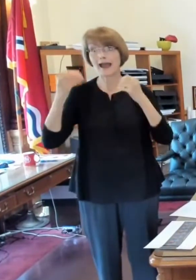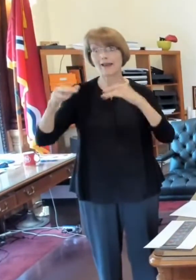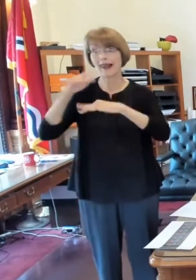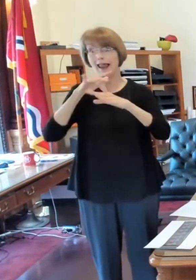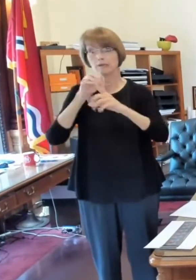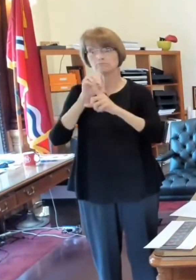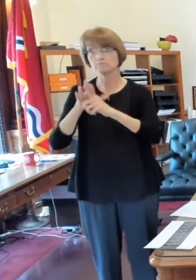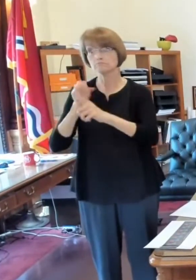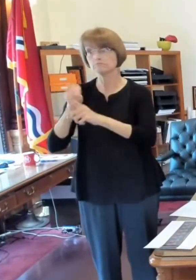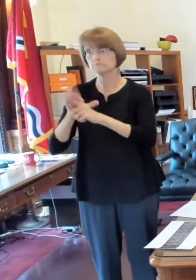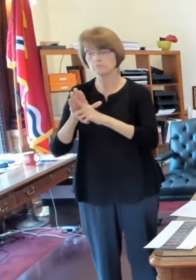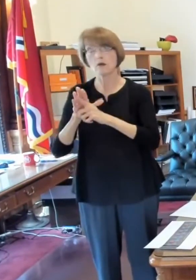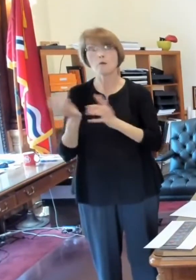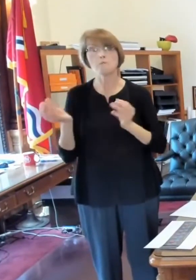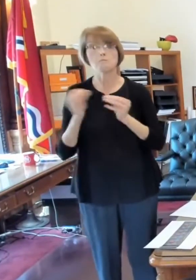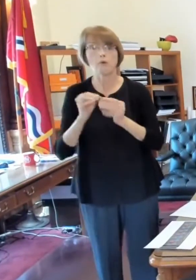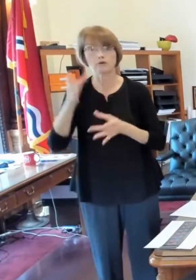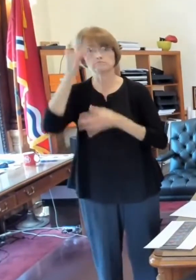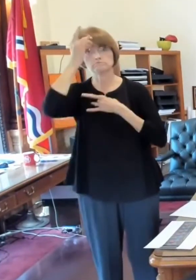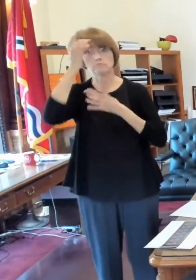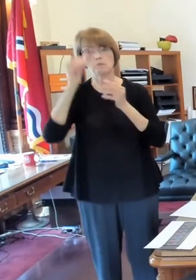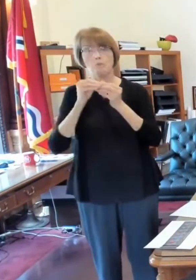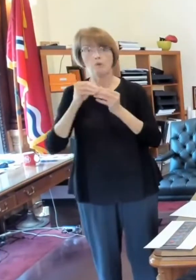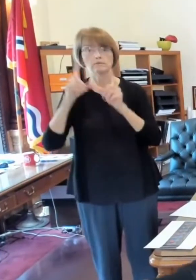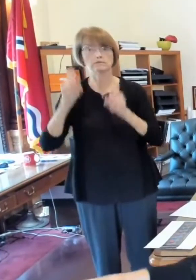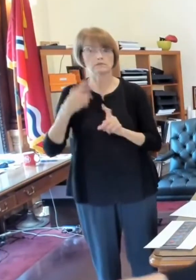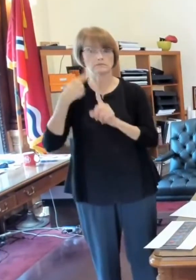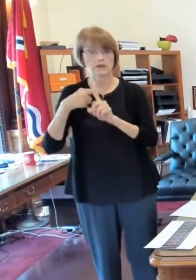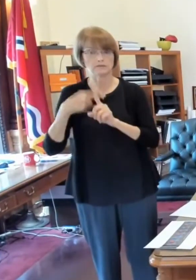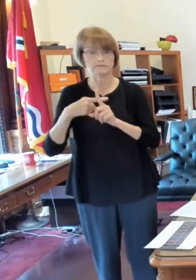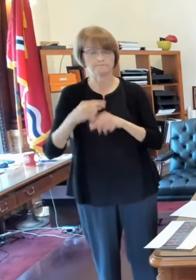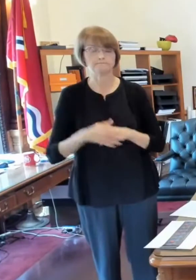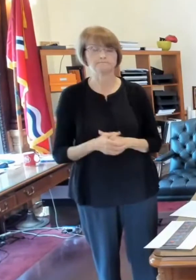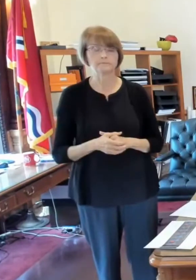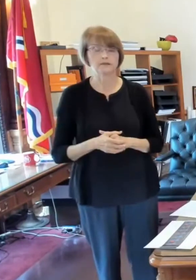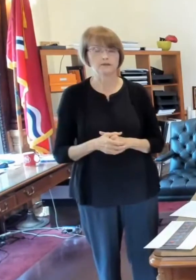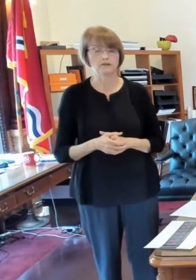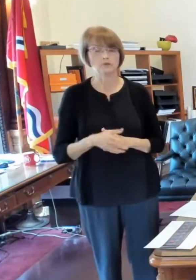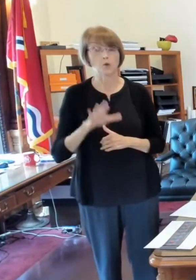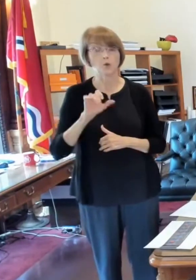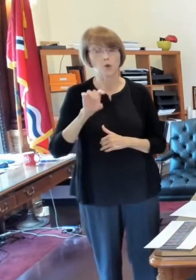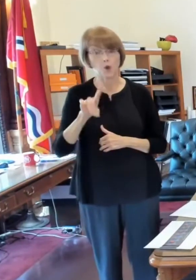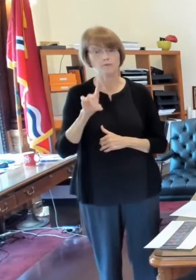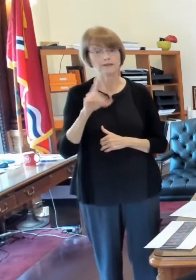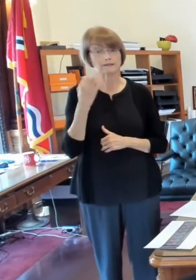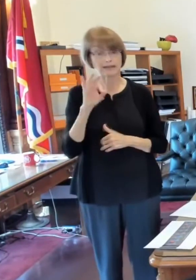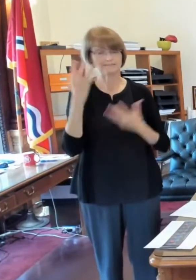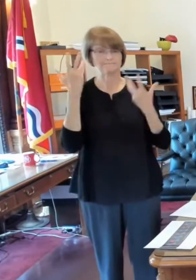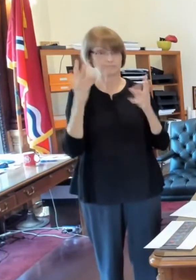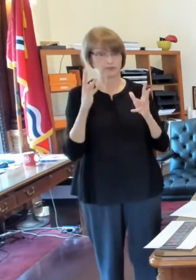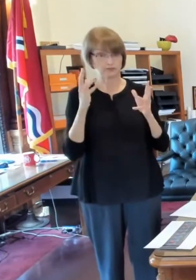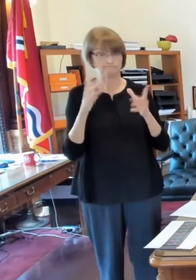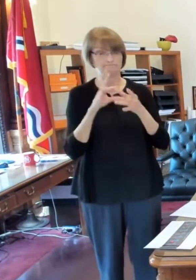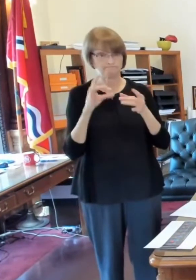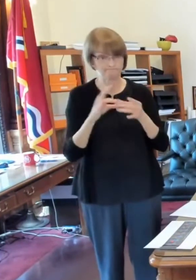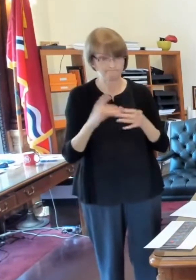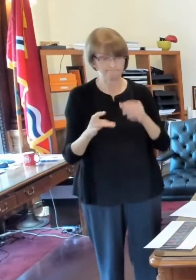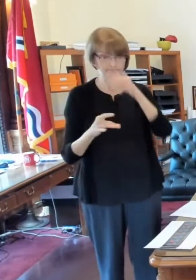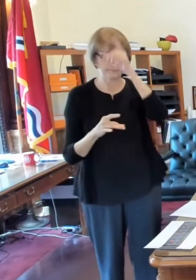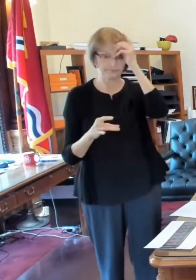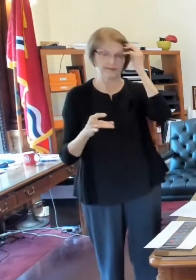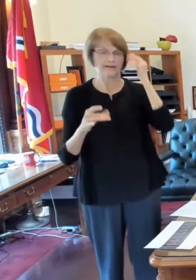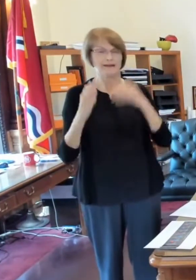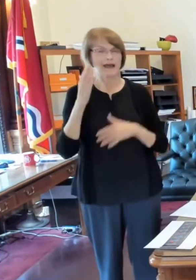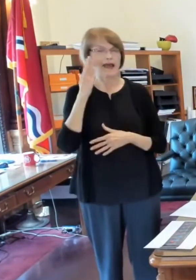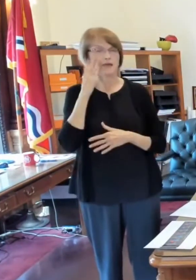a higher rate. So that's what we have for COVID today. I know you'll have some